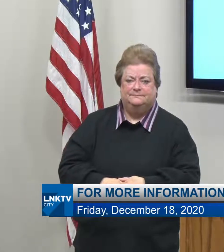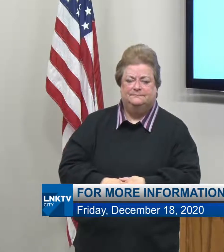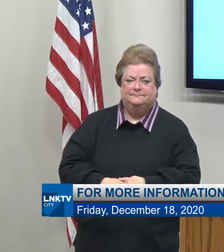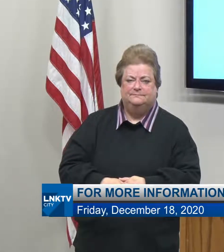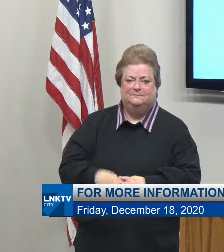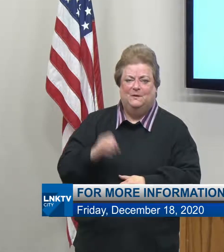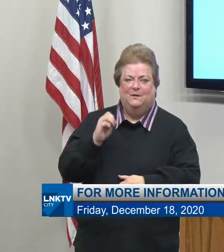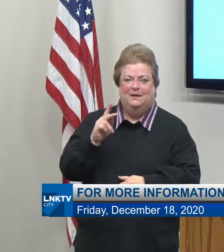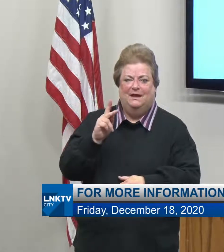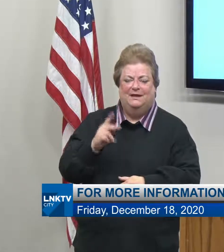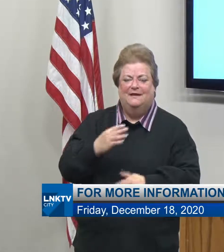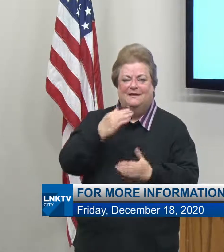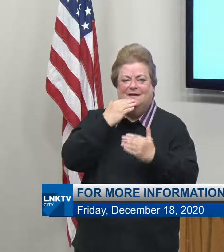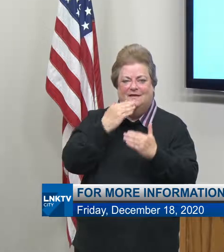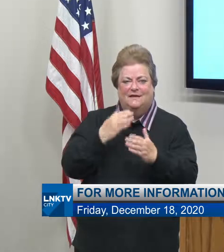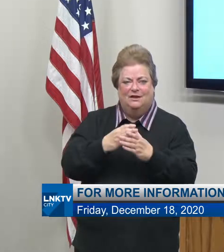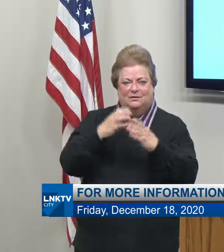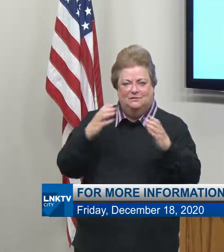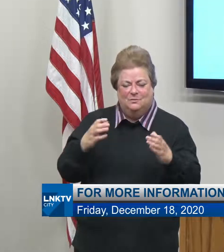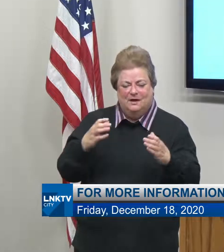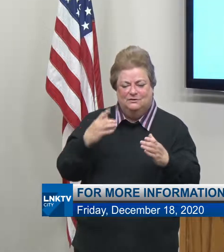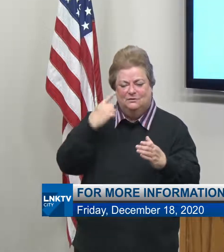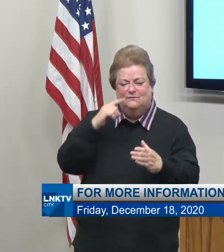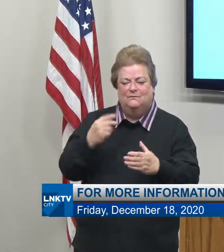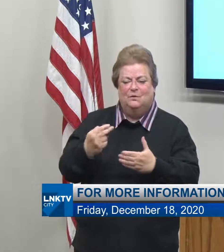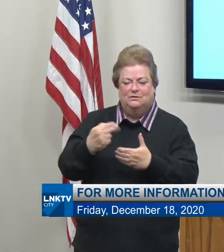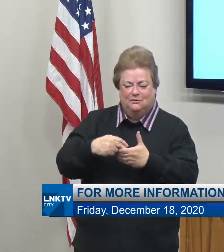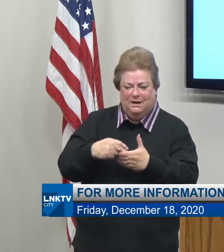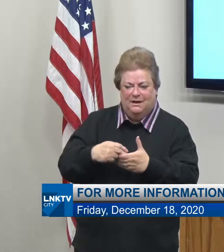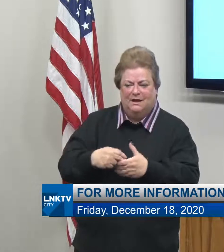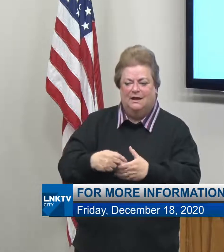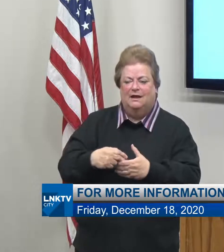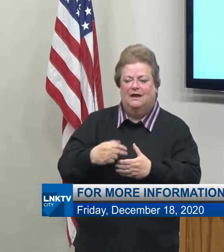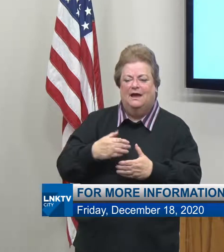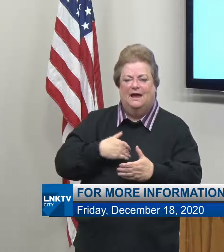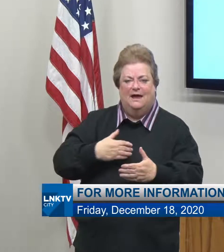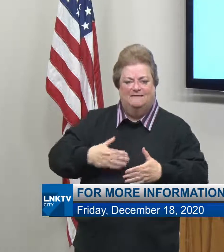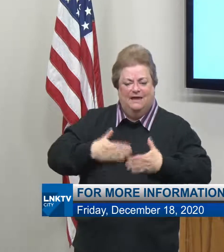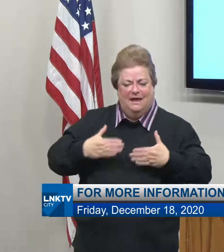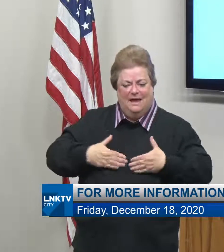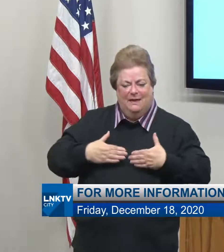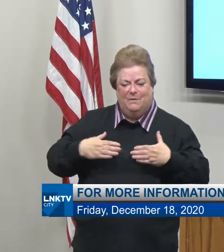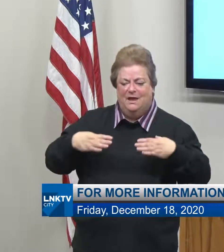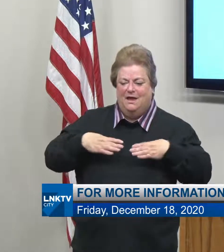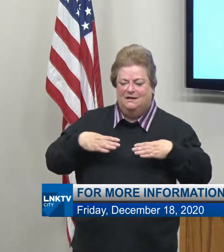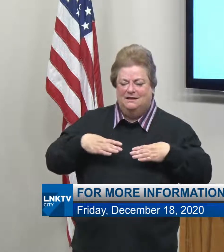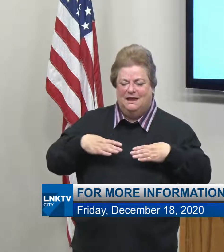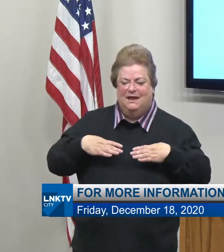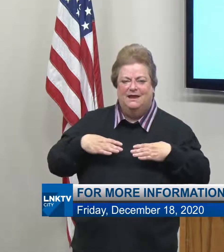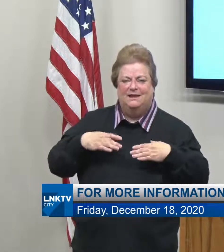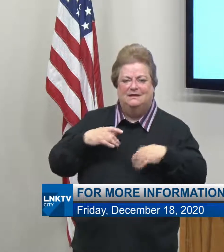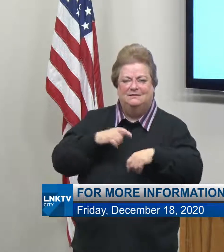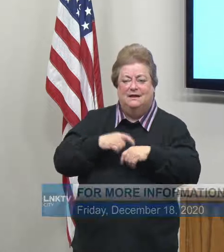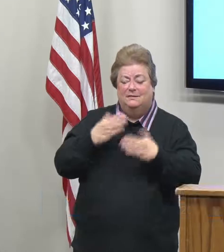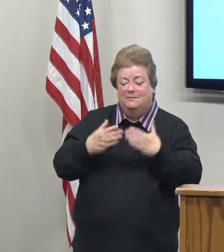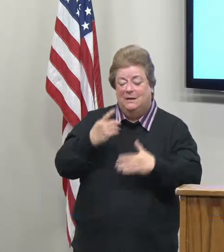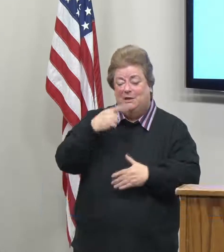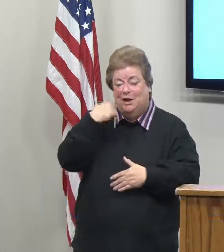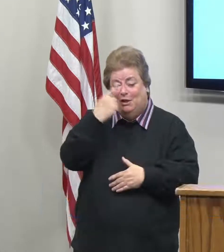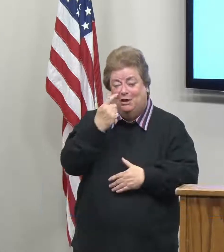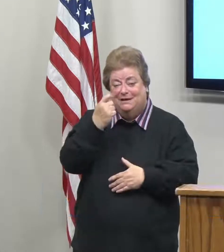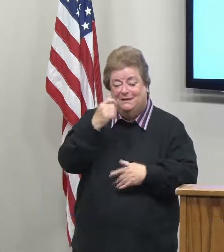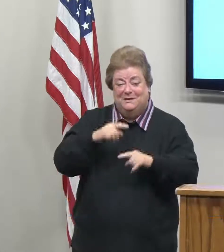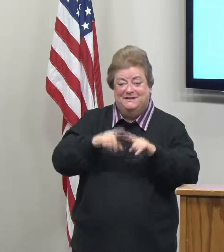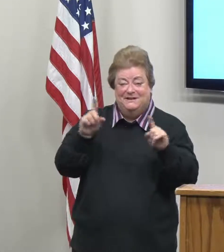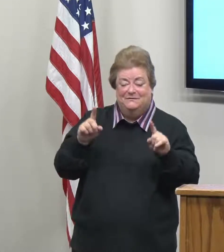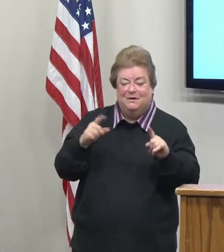Okay. Thank you so much for tuning in. We wish you all the happiest of holiday seasons. It may look different, but we